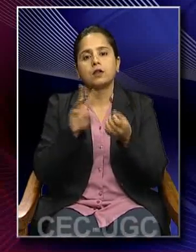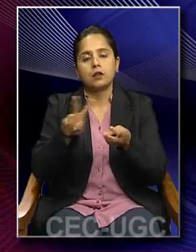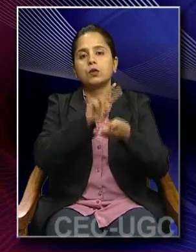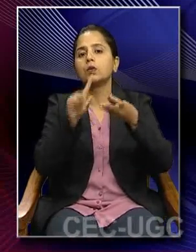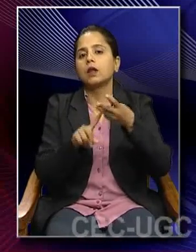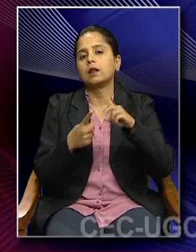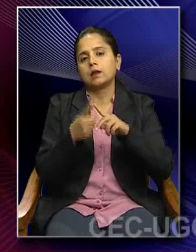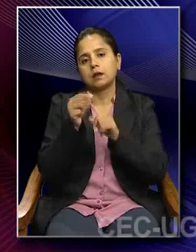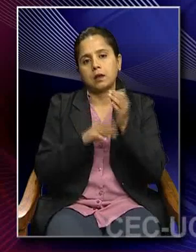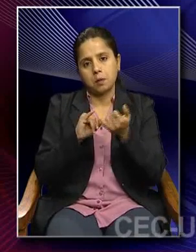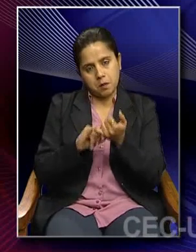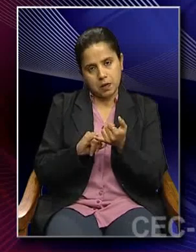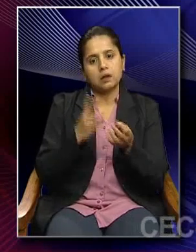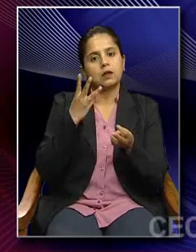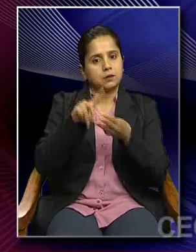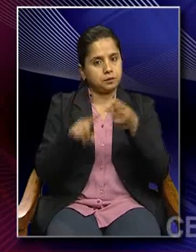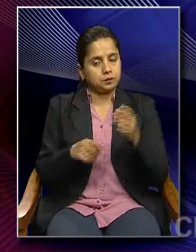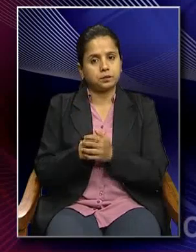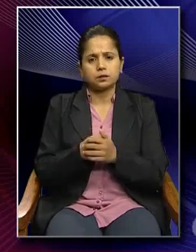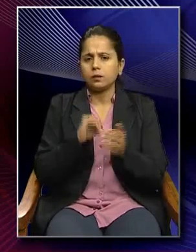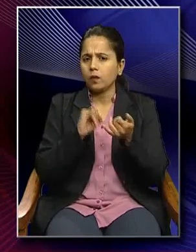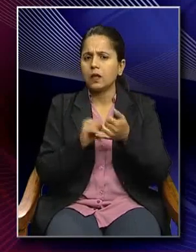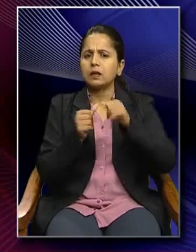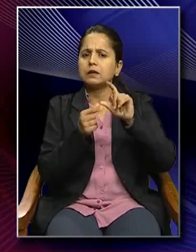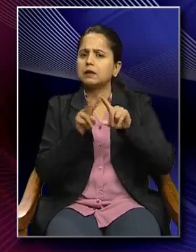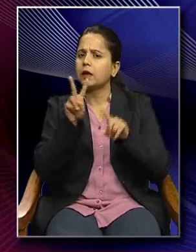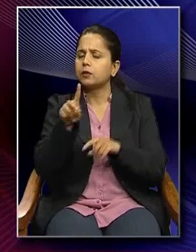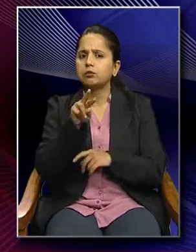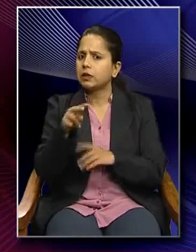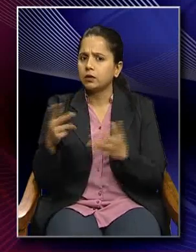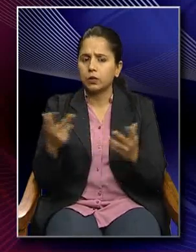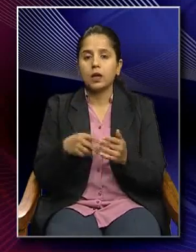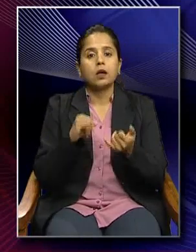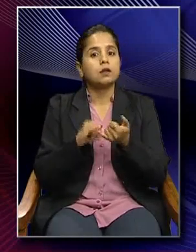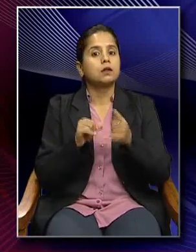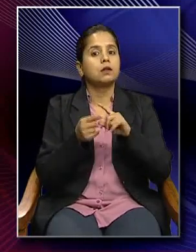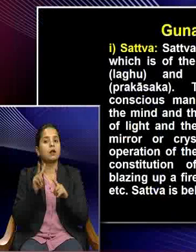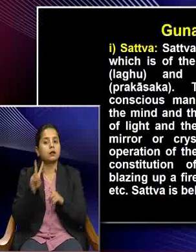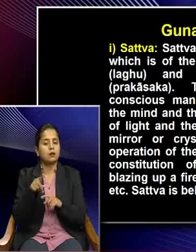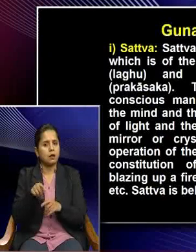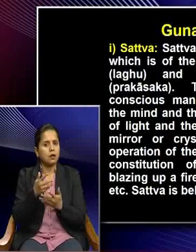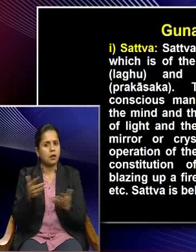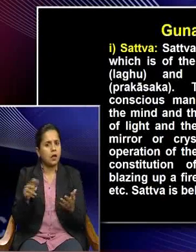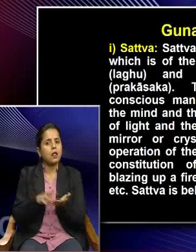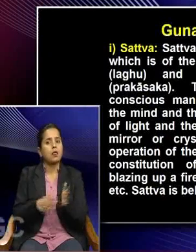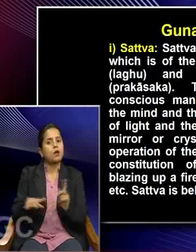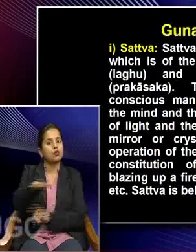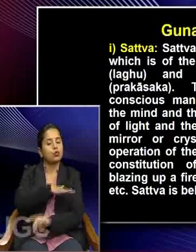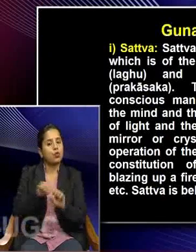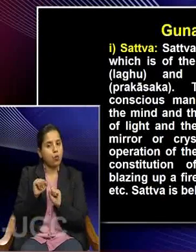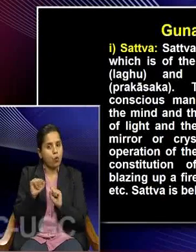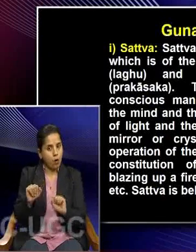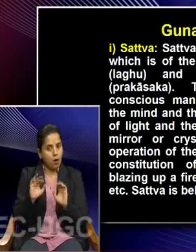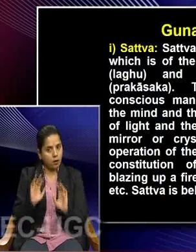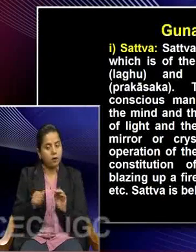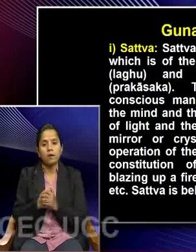Tamas. What is Sattva? Sattva is that element of Prakriti